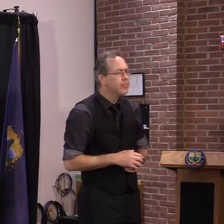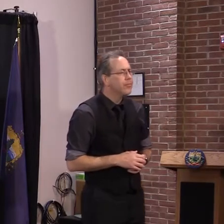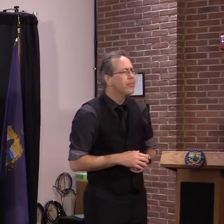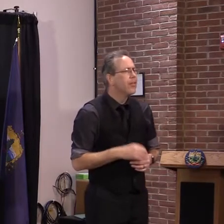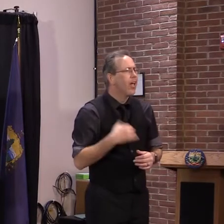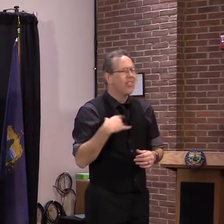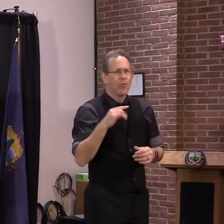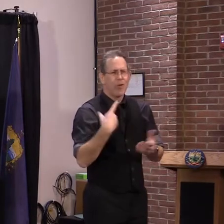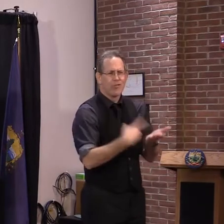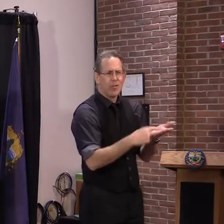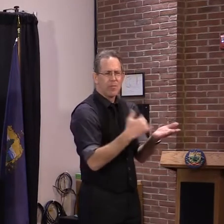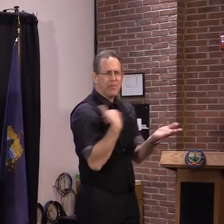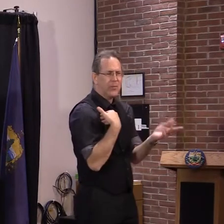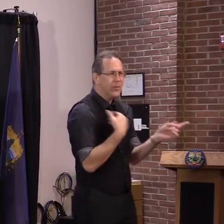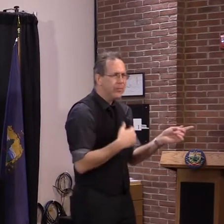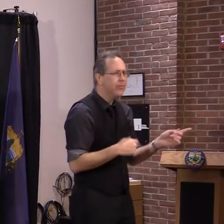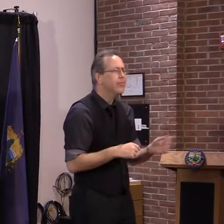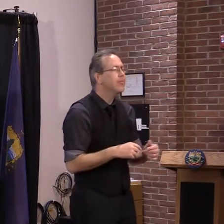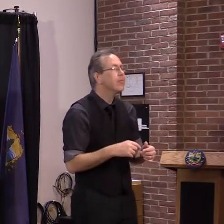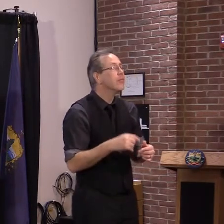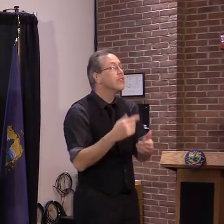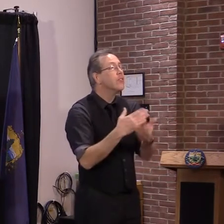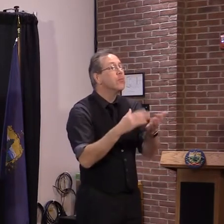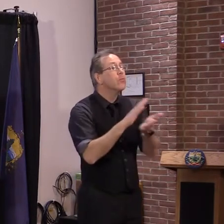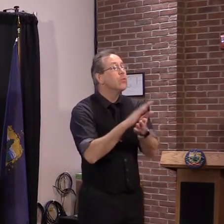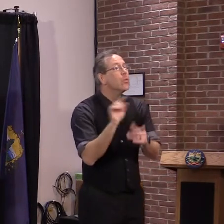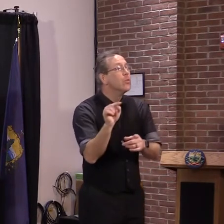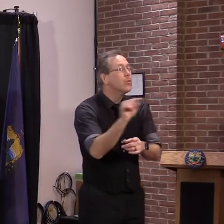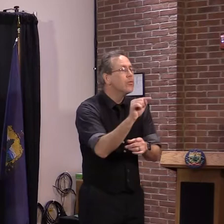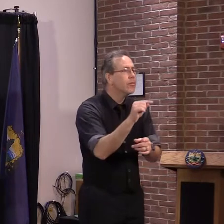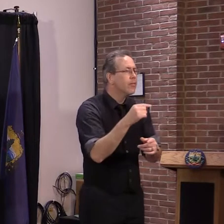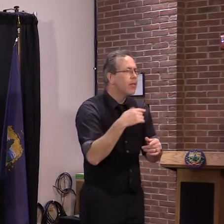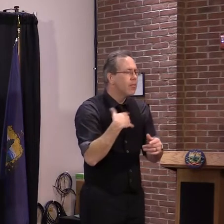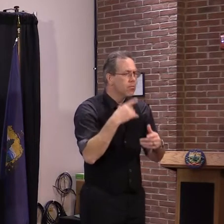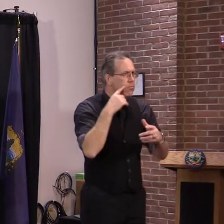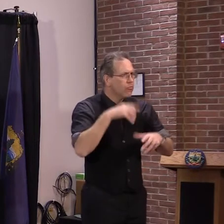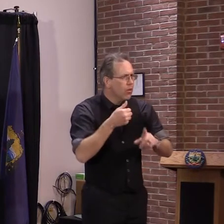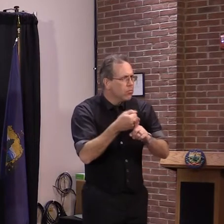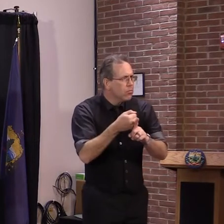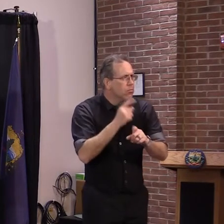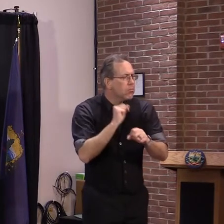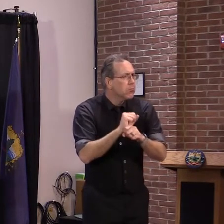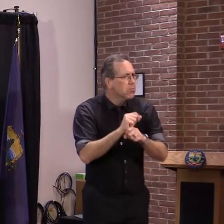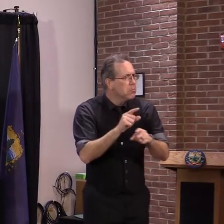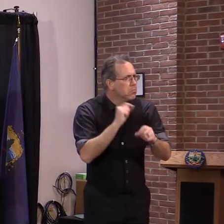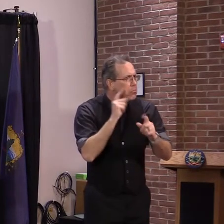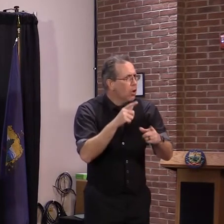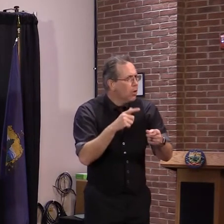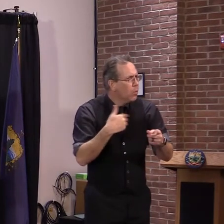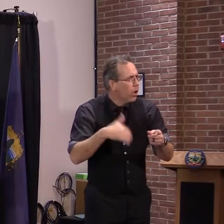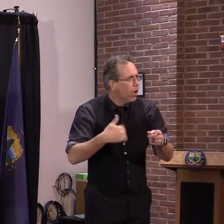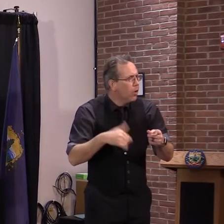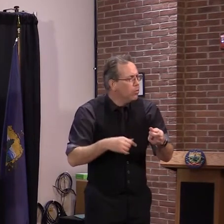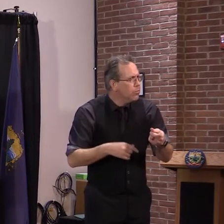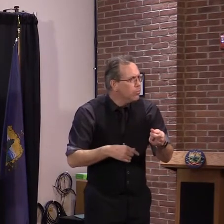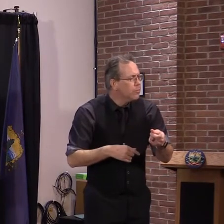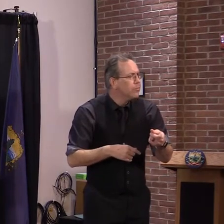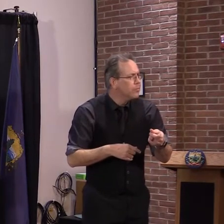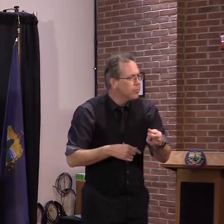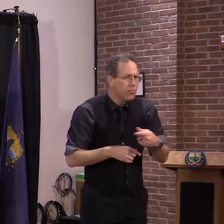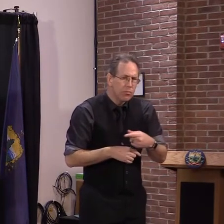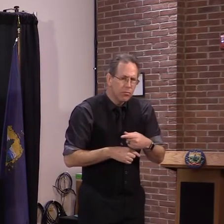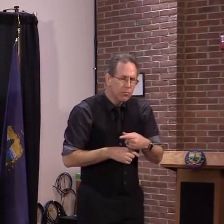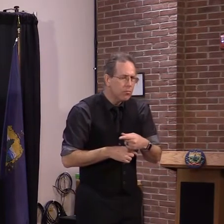this one, but in some schools, and it was surprised me, I guess, to learn that in some